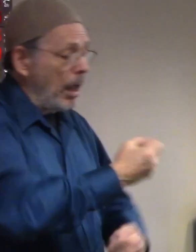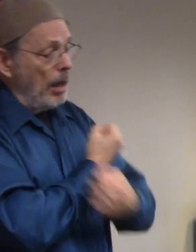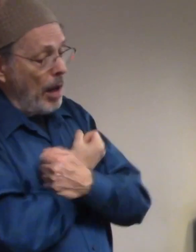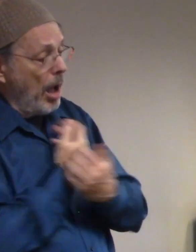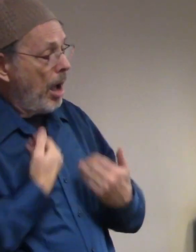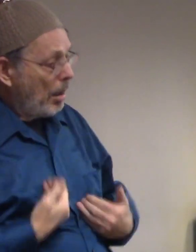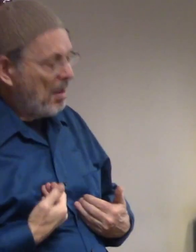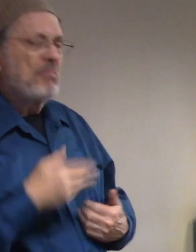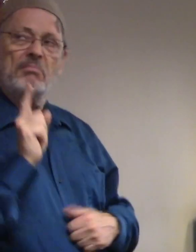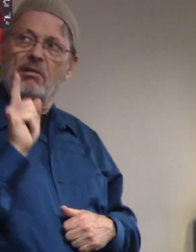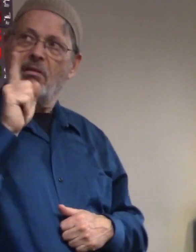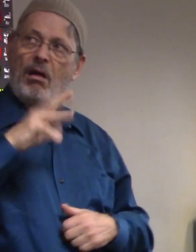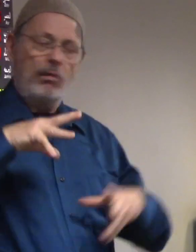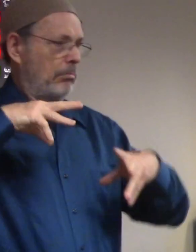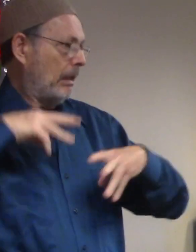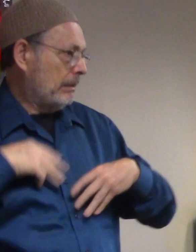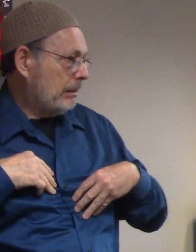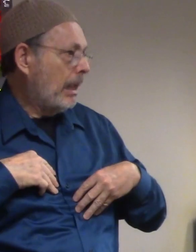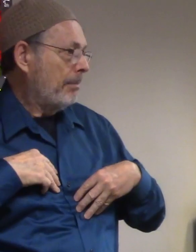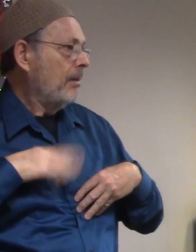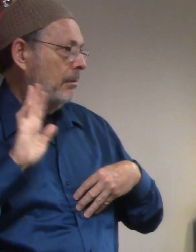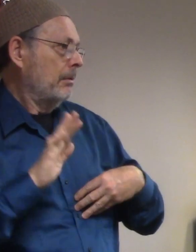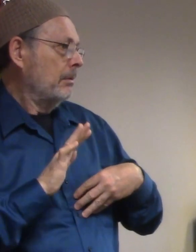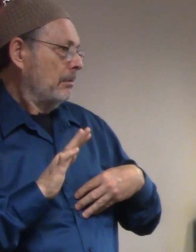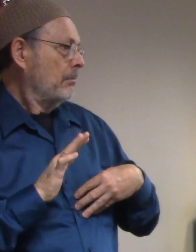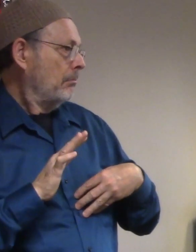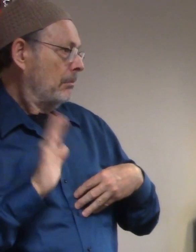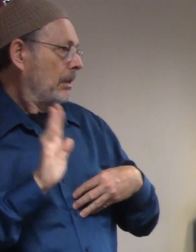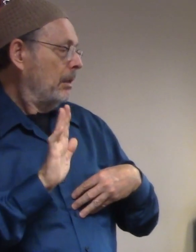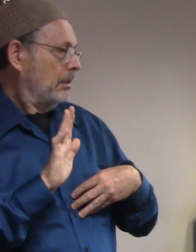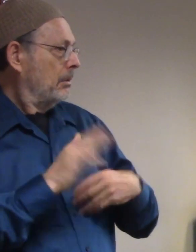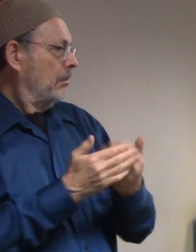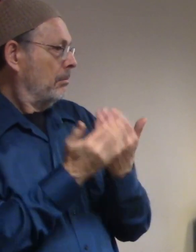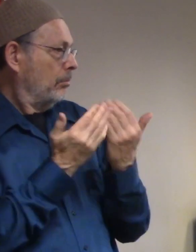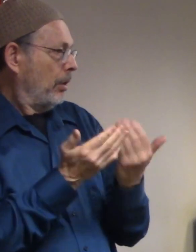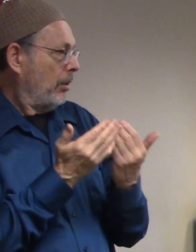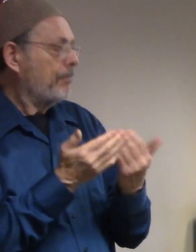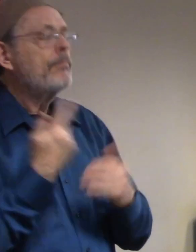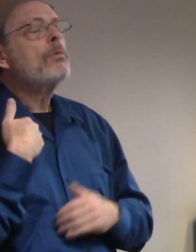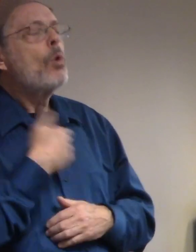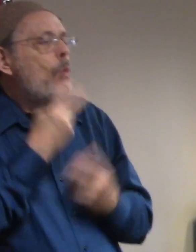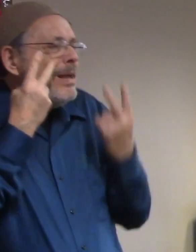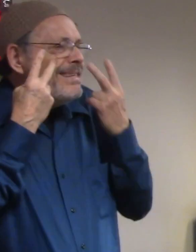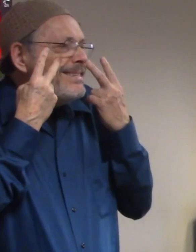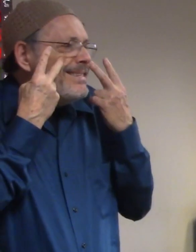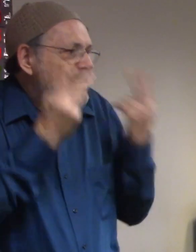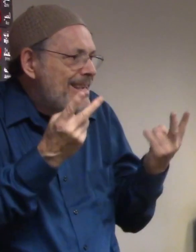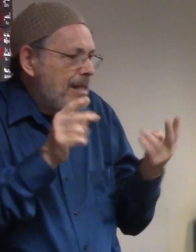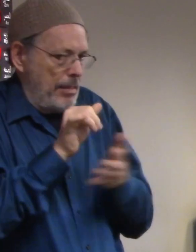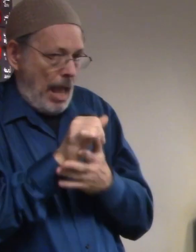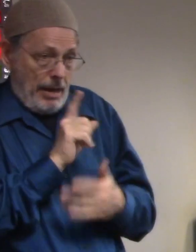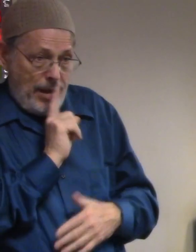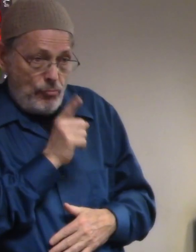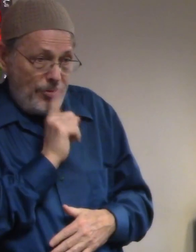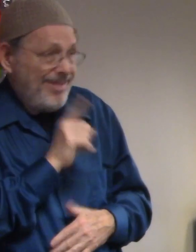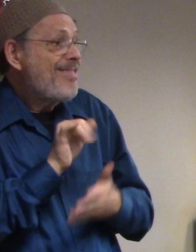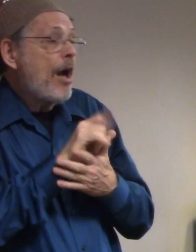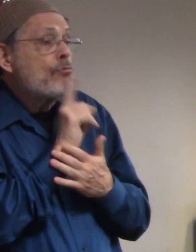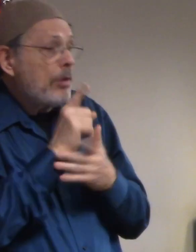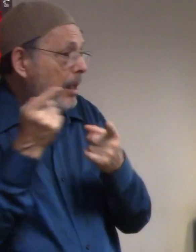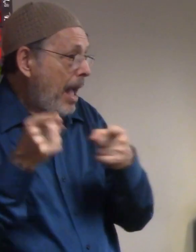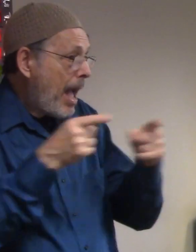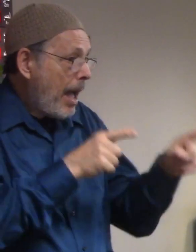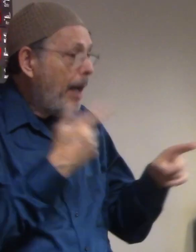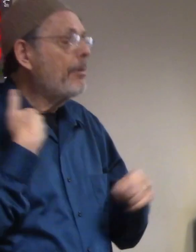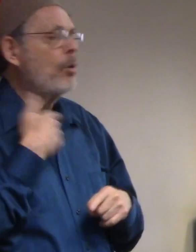ta'ala accepted his dua. These are things that are seen. These are things that are that in reality actually happen.